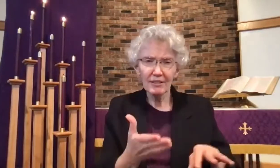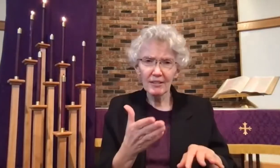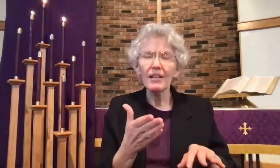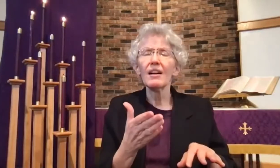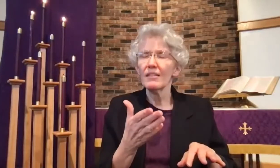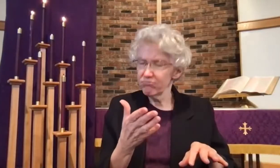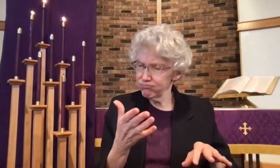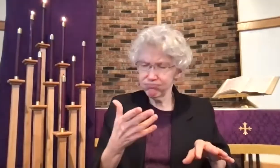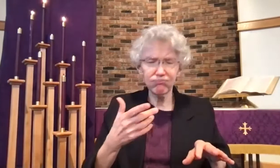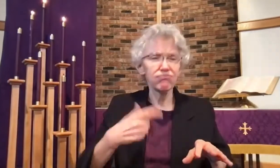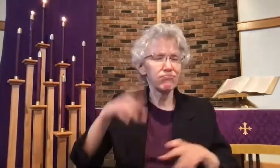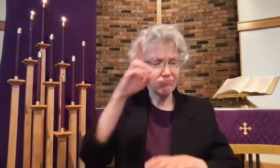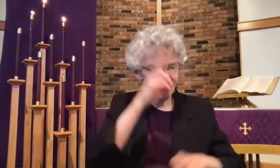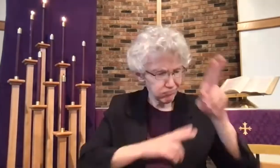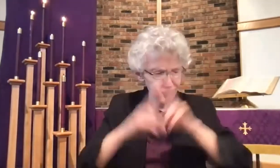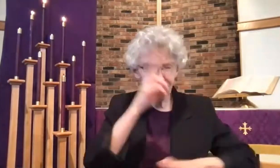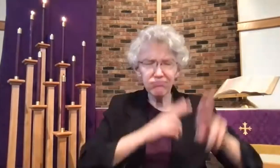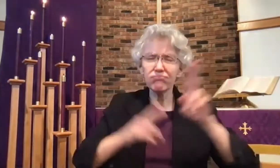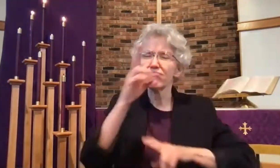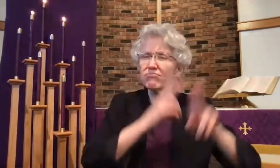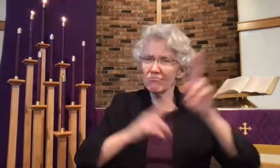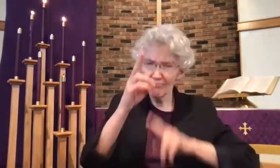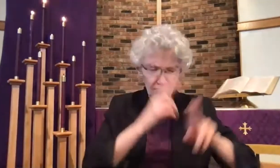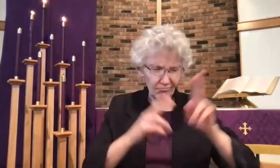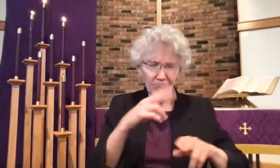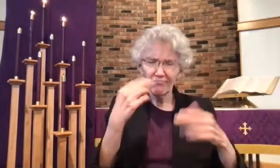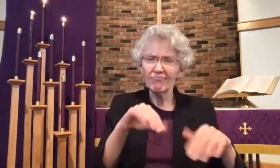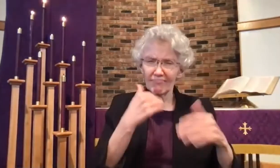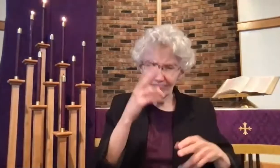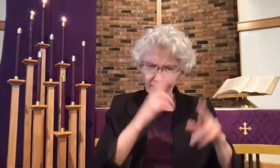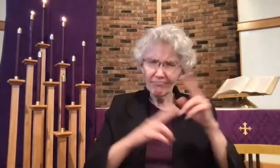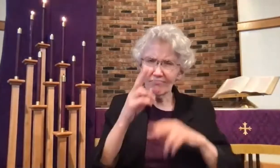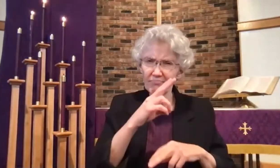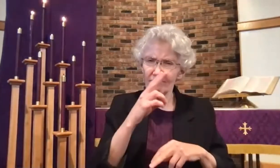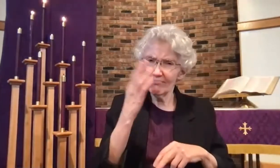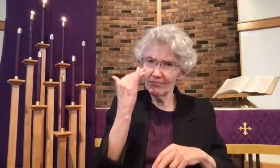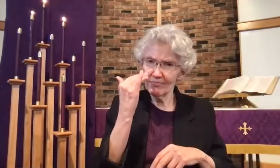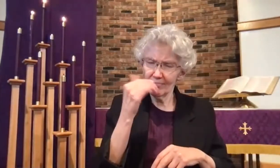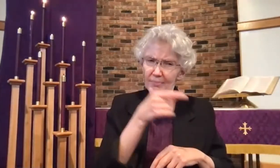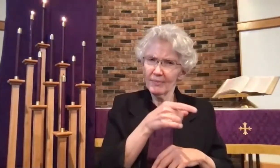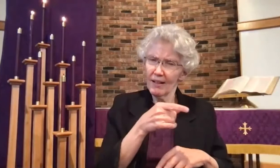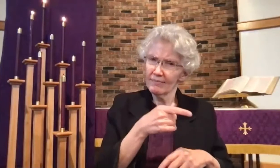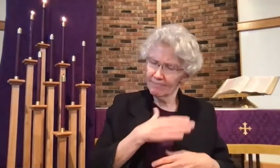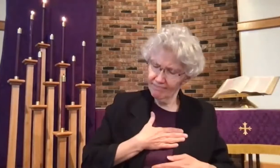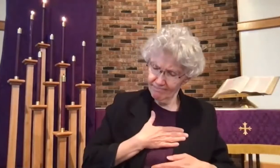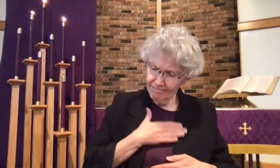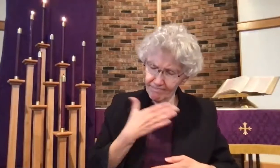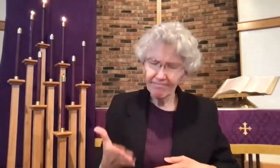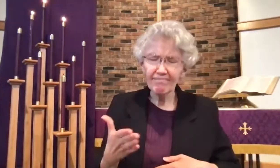And there are many examples of American soldiers that have willingly gone into war